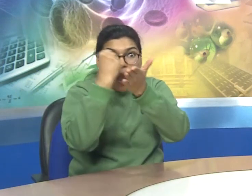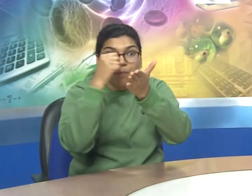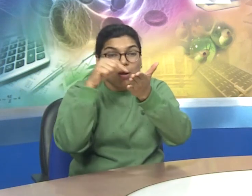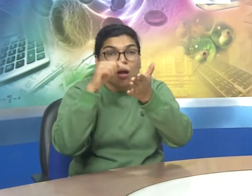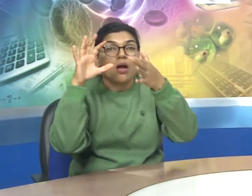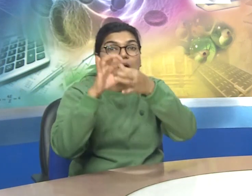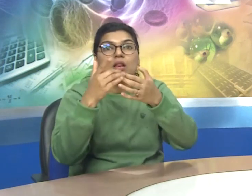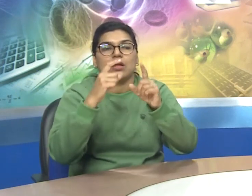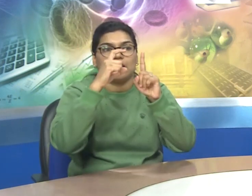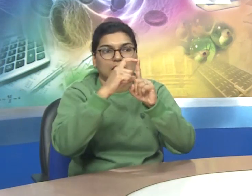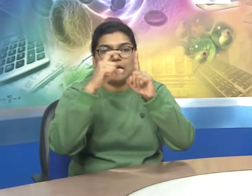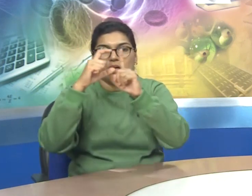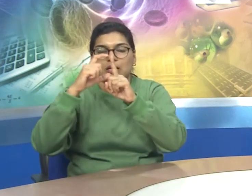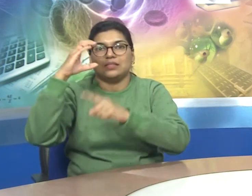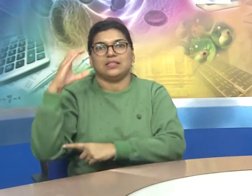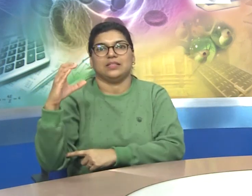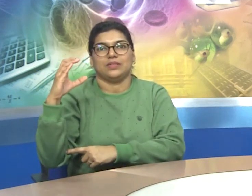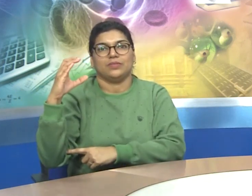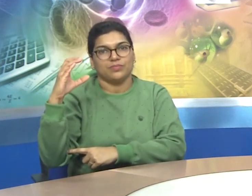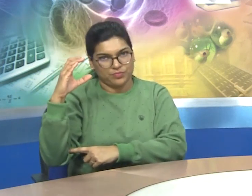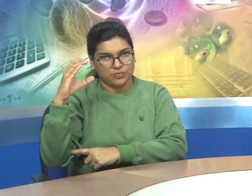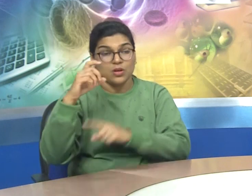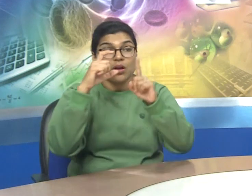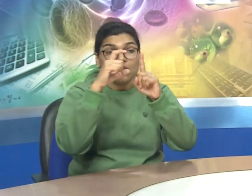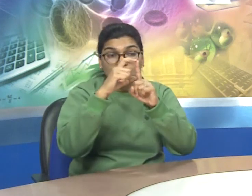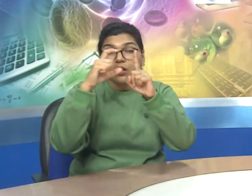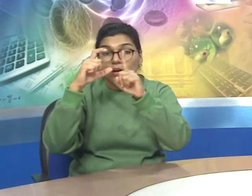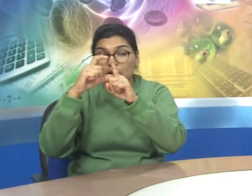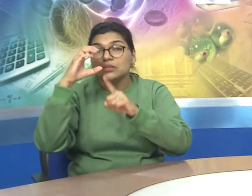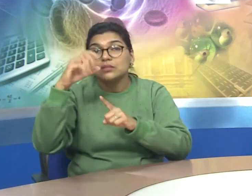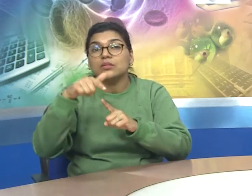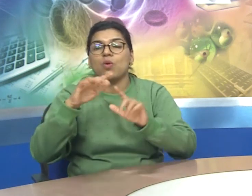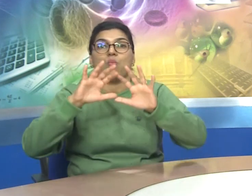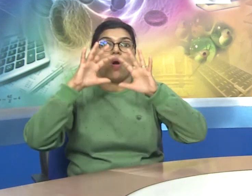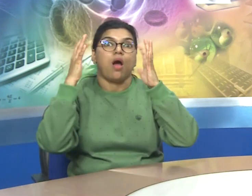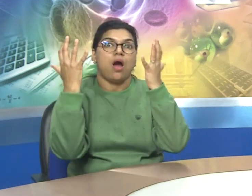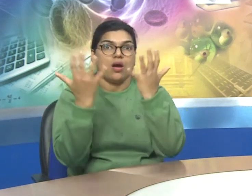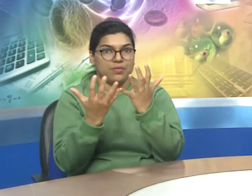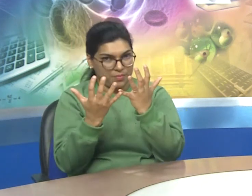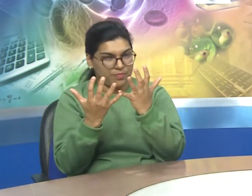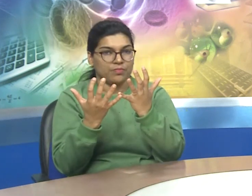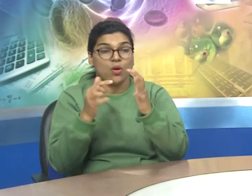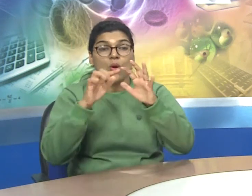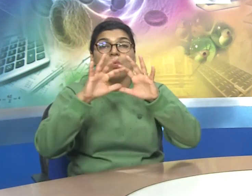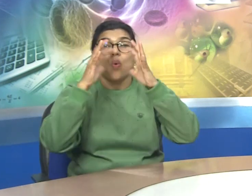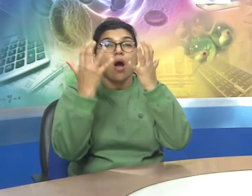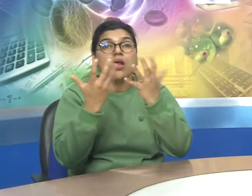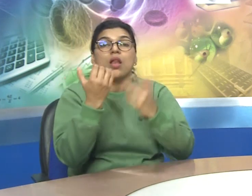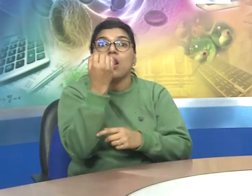word DDC is written. Let me tell you, DDC is a notation which is